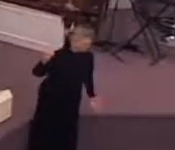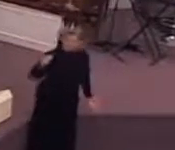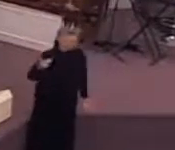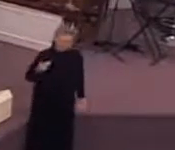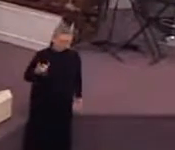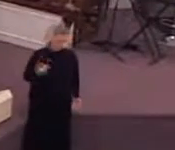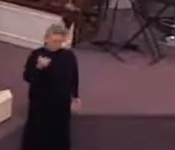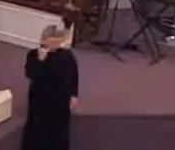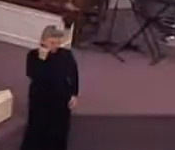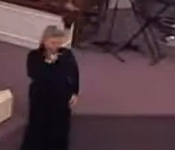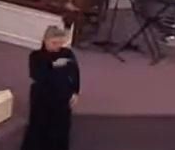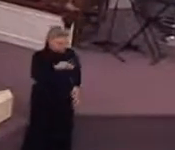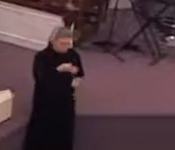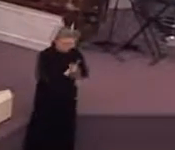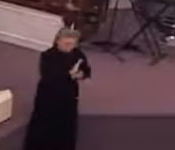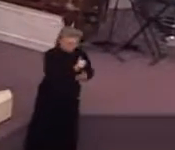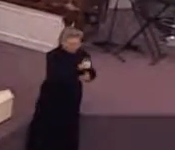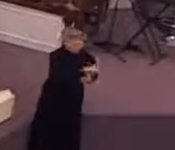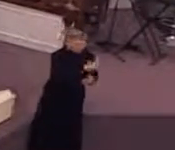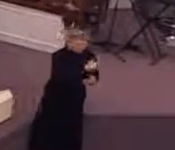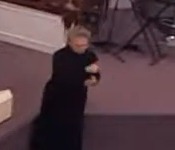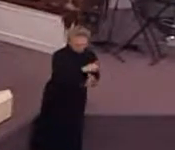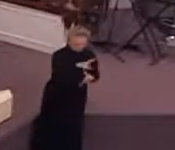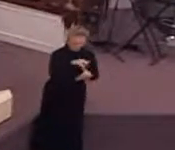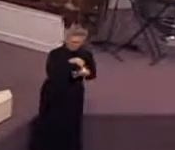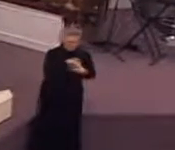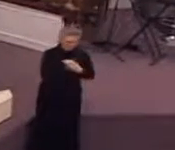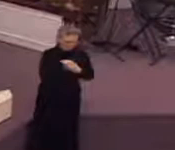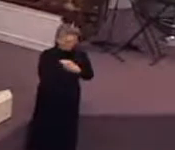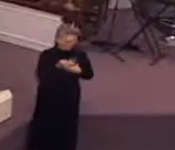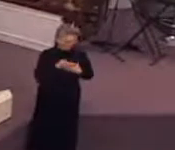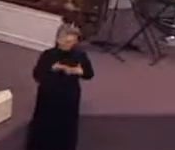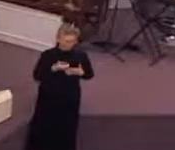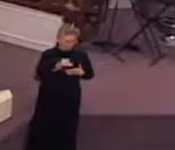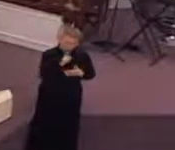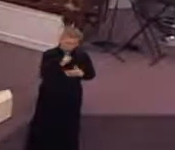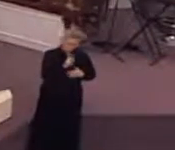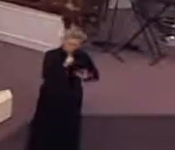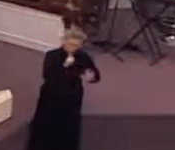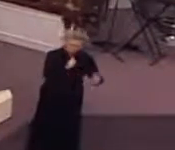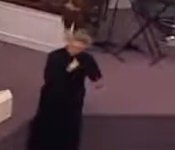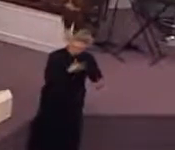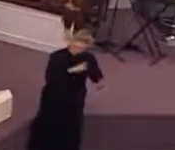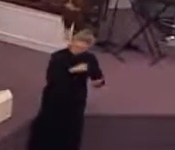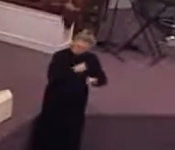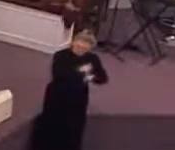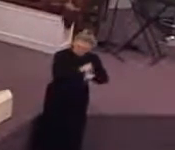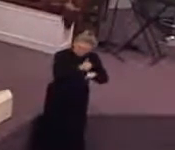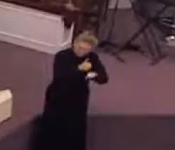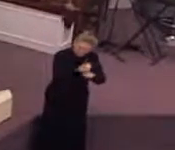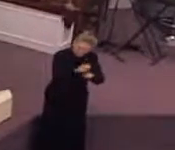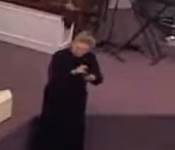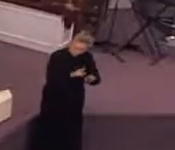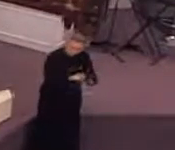Come on, if you allow yourself to dabble in some things that you ought not to, amen, you're on a dangerous road.